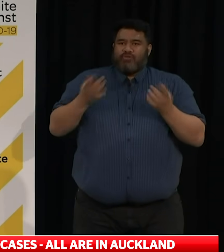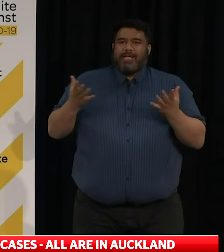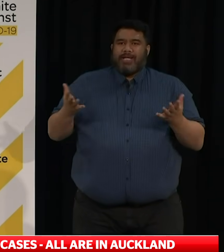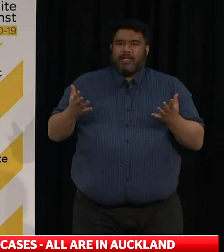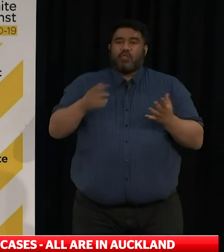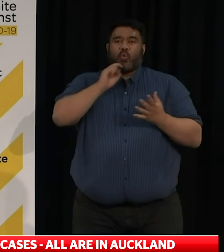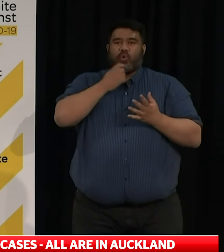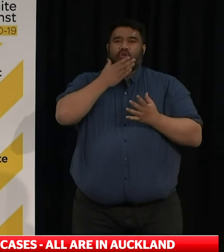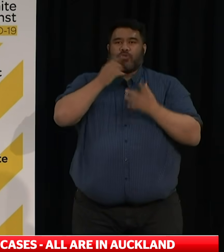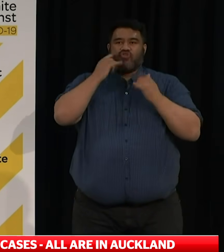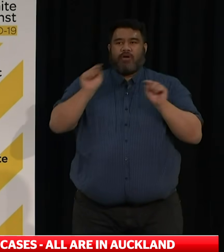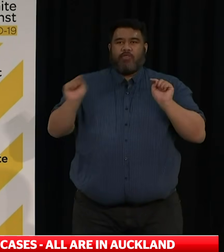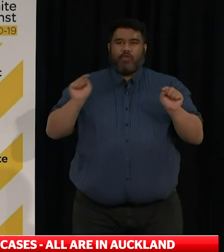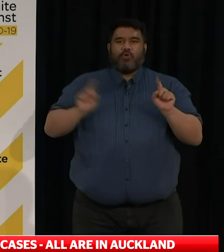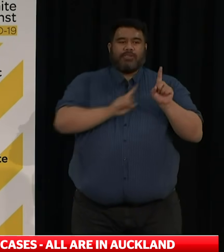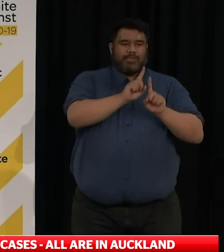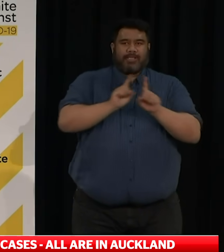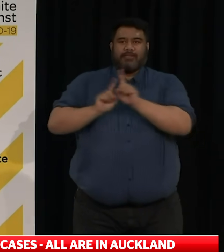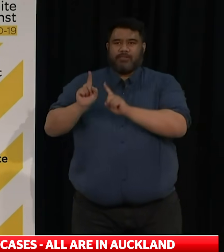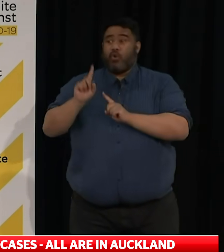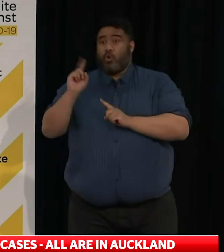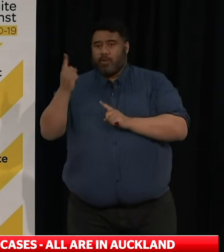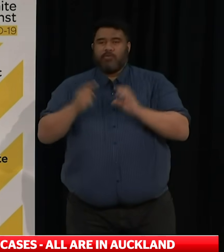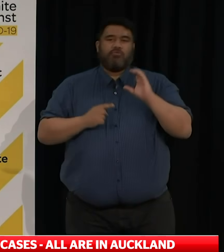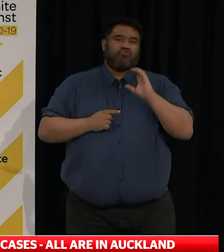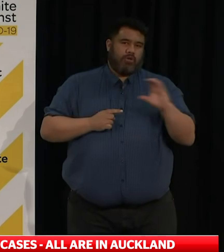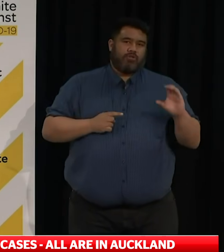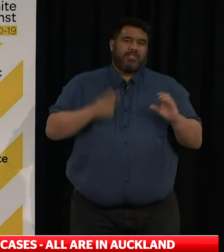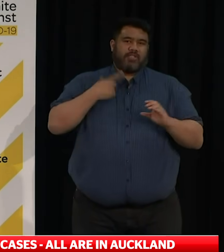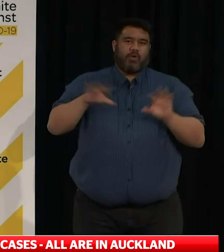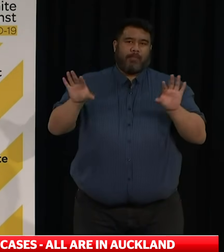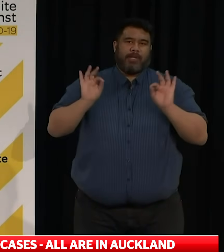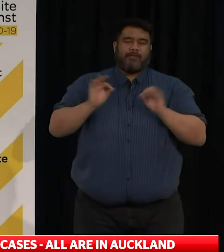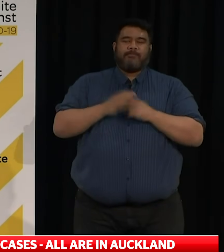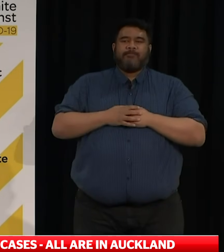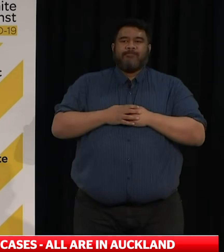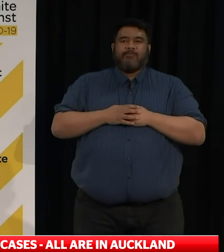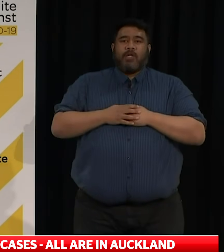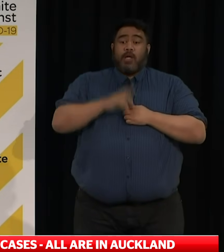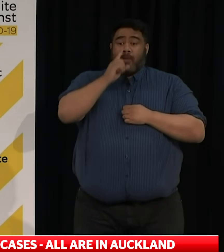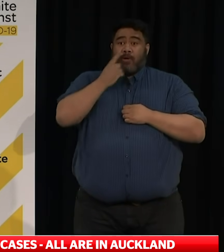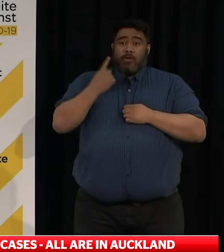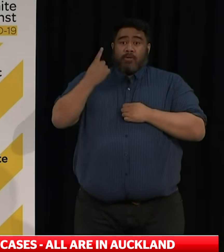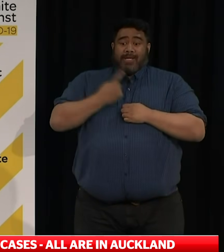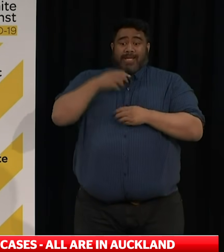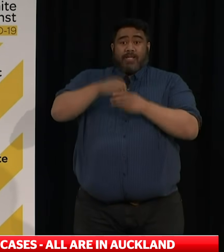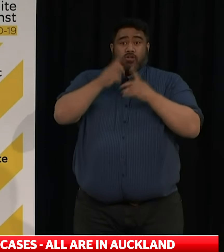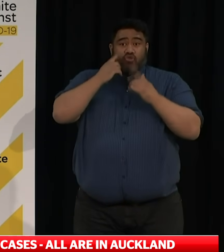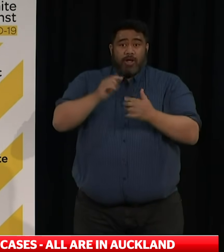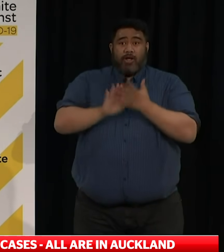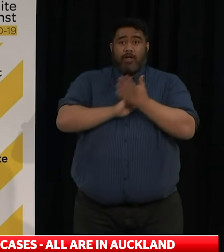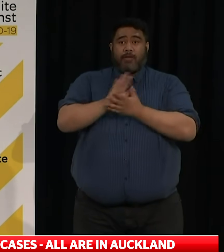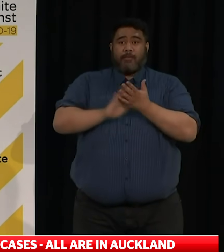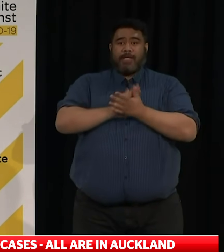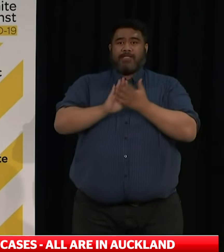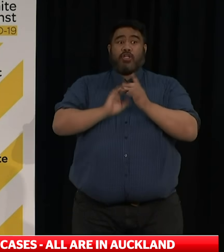regular international arrivals, and that's why we've chosen Auckland and Christchurch. Participants will have to self-isolate for 14 days in